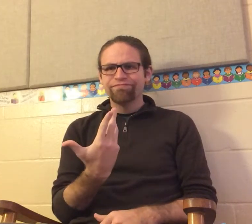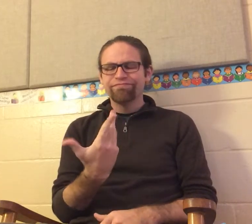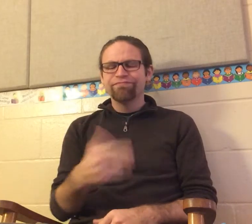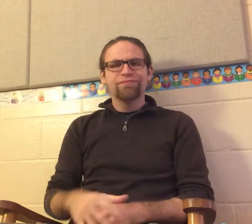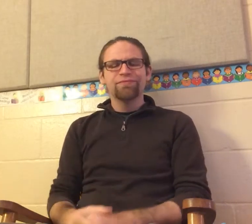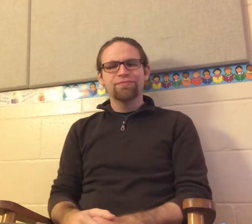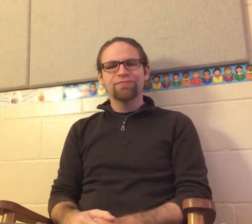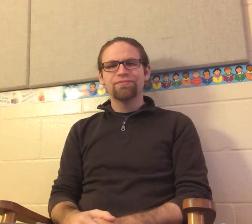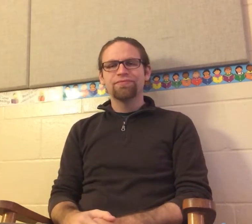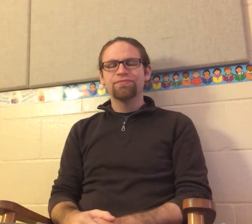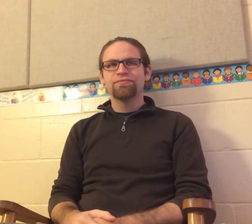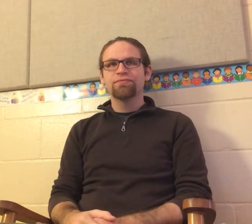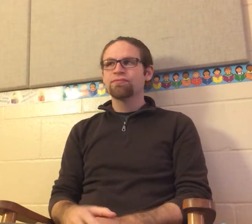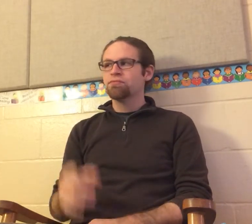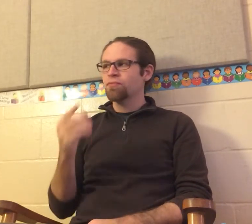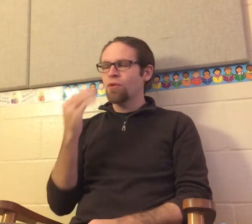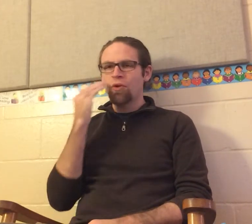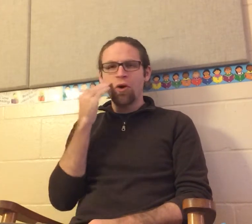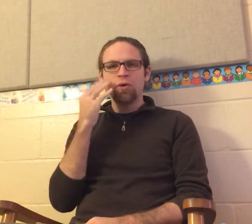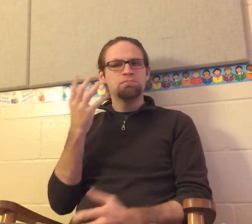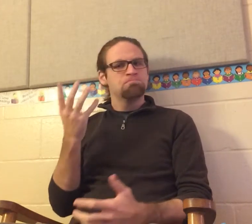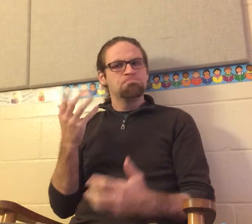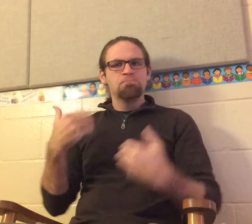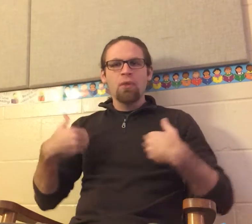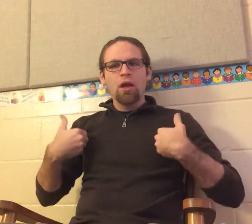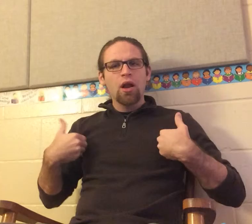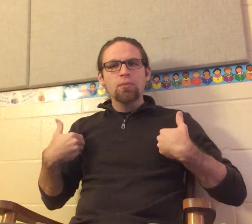Or why some animals migrate whereas others hibernate?